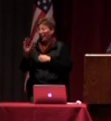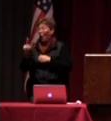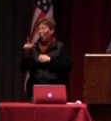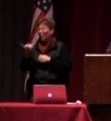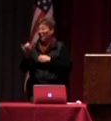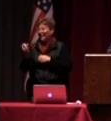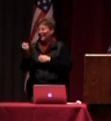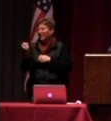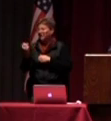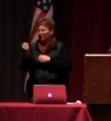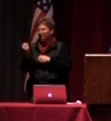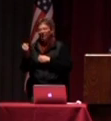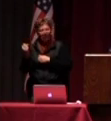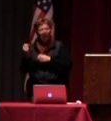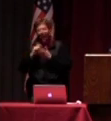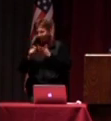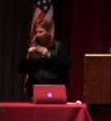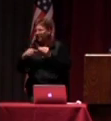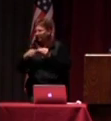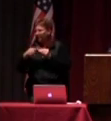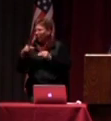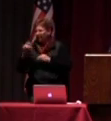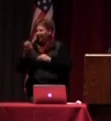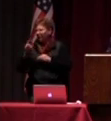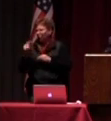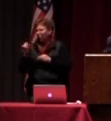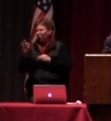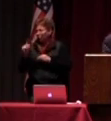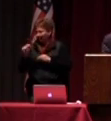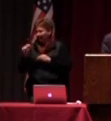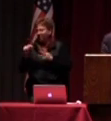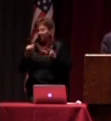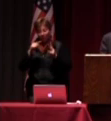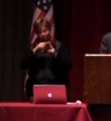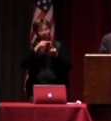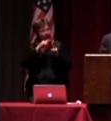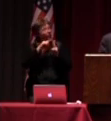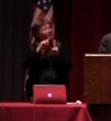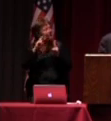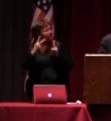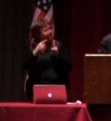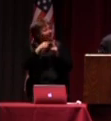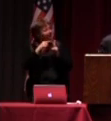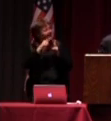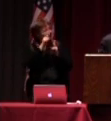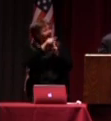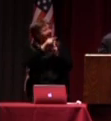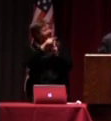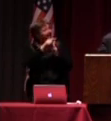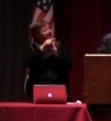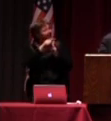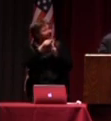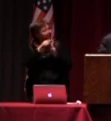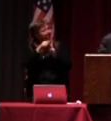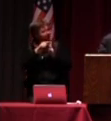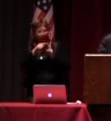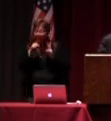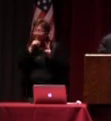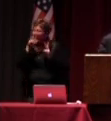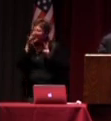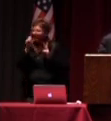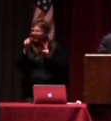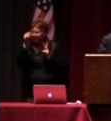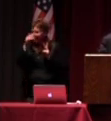as prominent as Daniel Defoe and Voltaire. So he's one. And a second was an absolutely fascinating man who I've been working on quite a